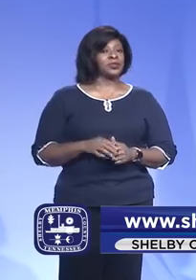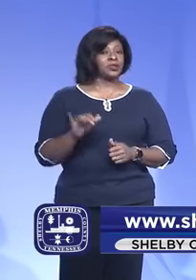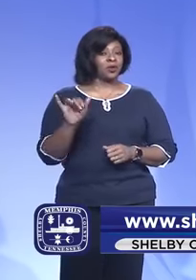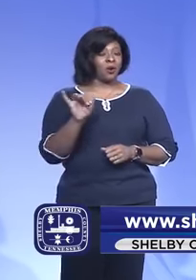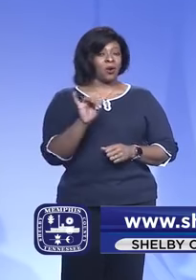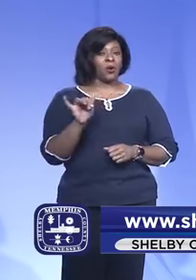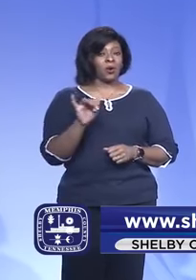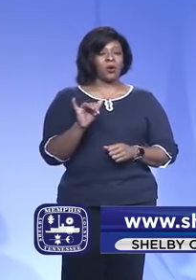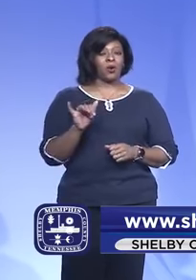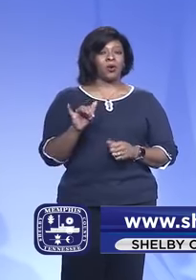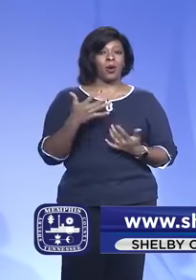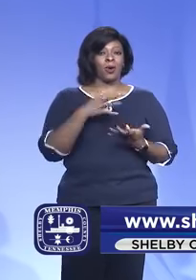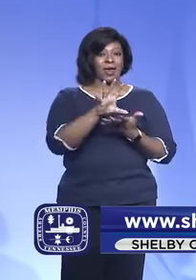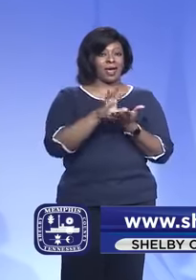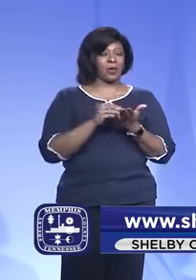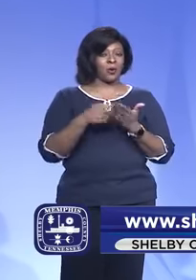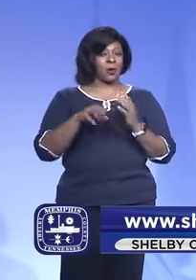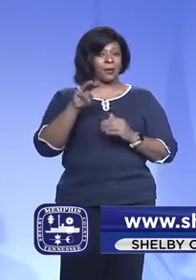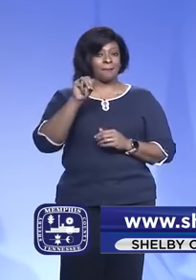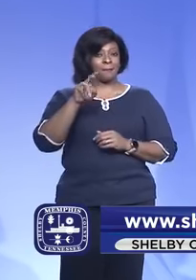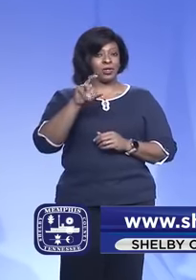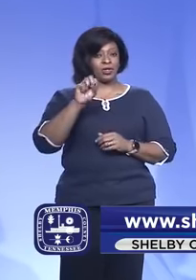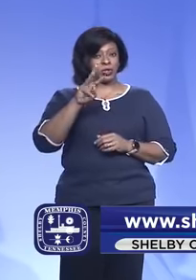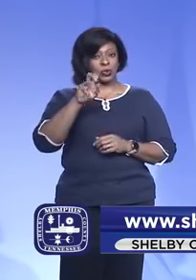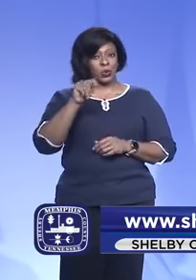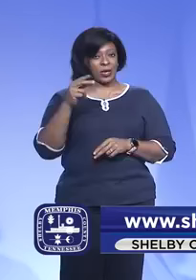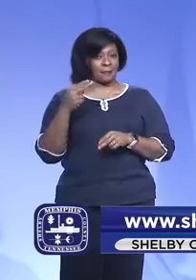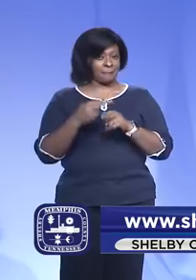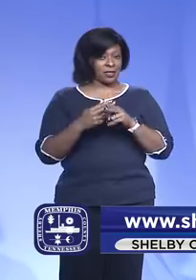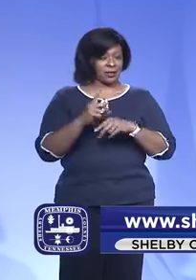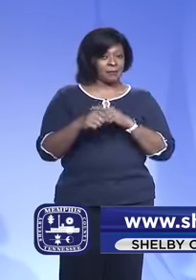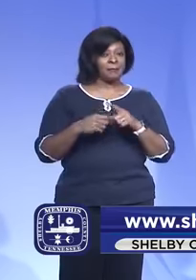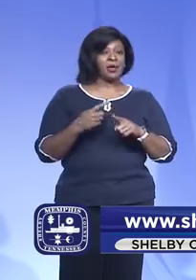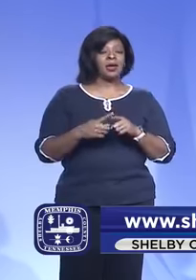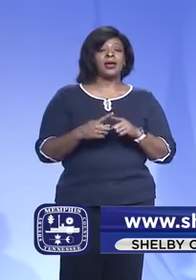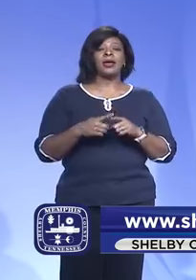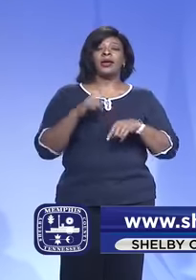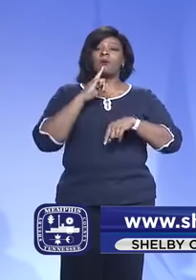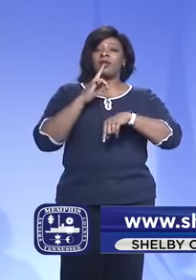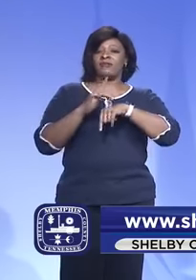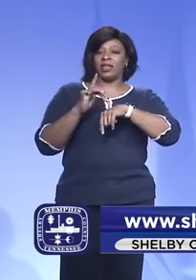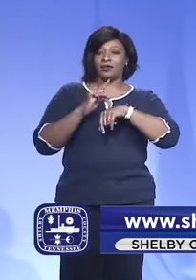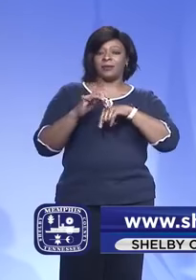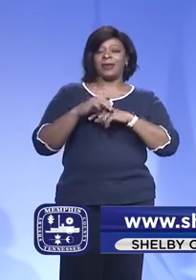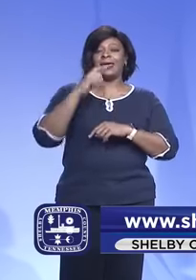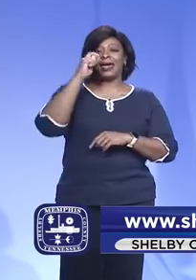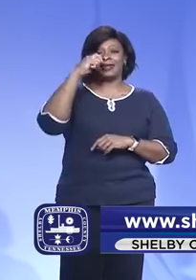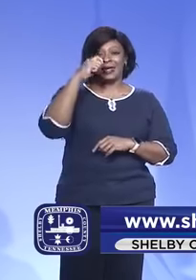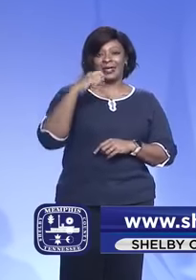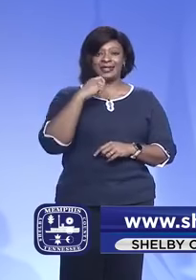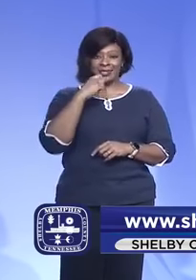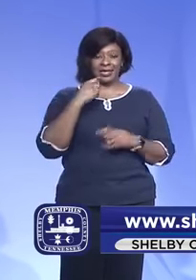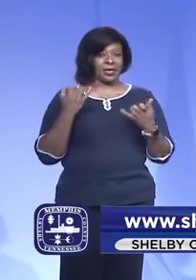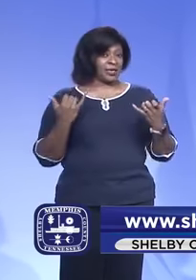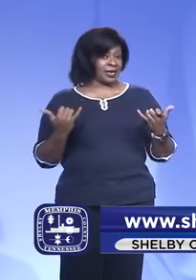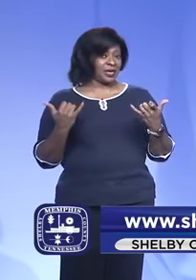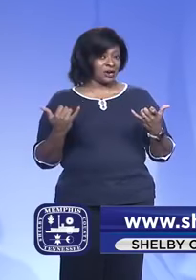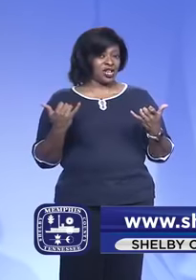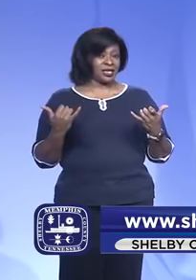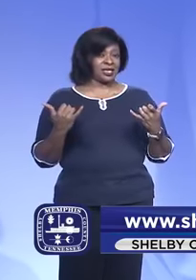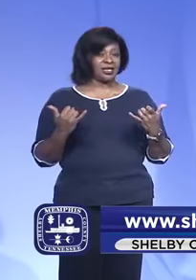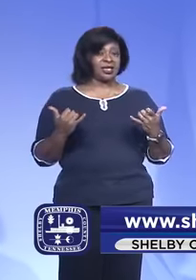Also, I want to echo what Mr. Sweat mentioned about the availability of testing. Currently,